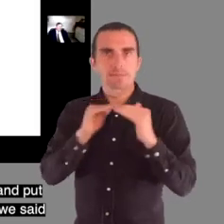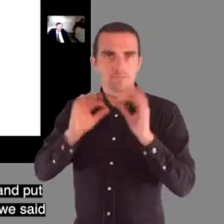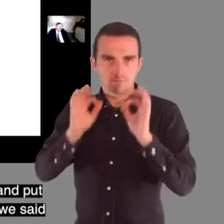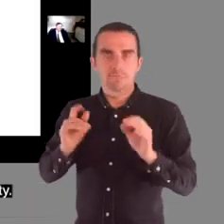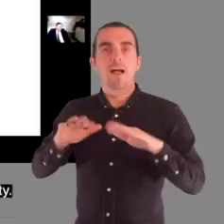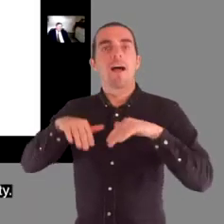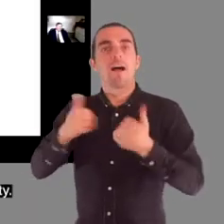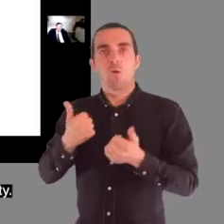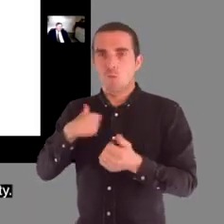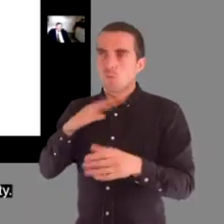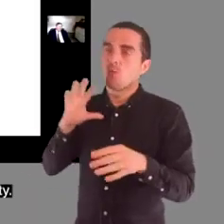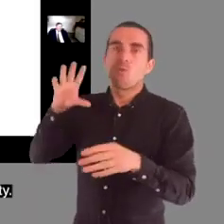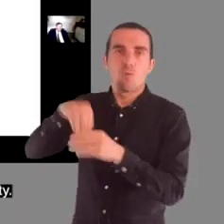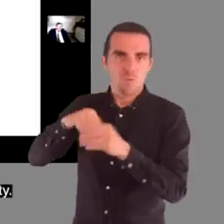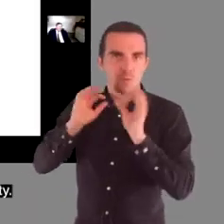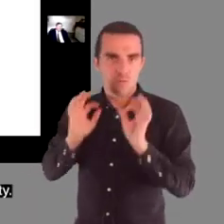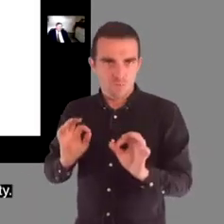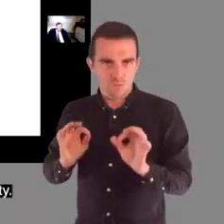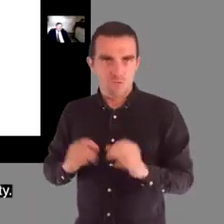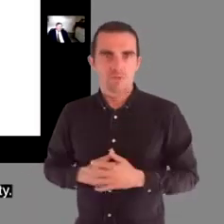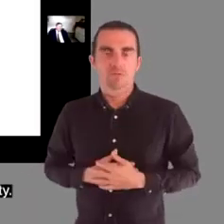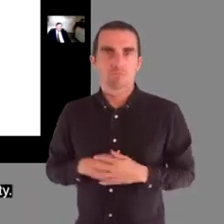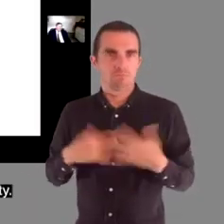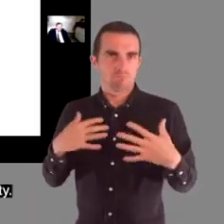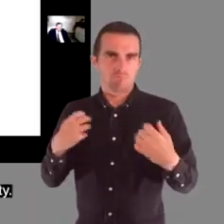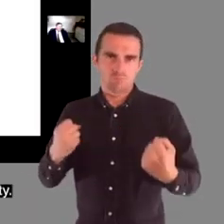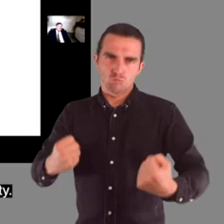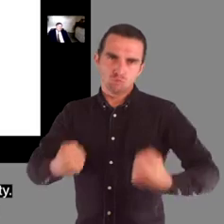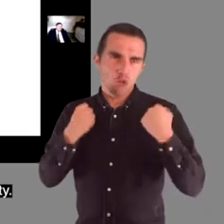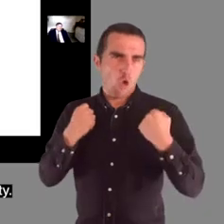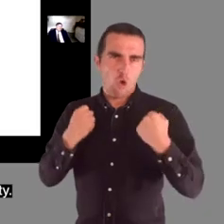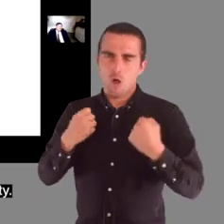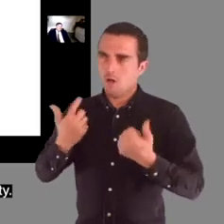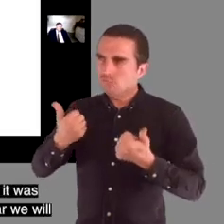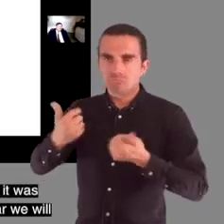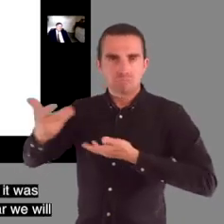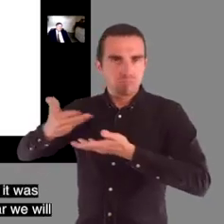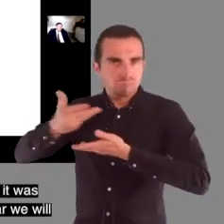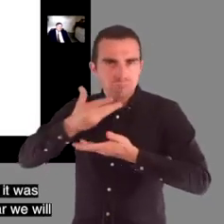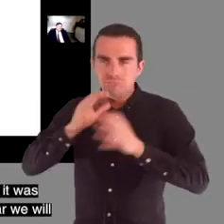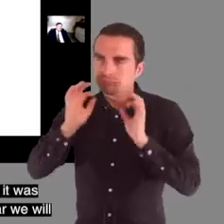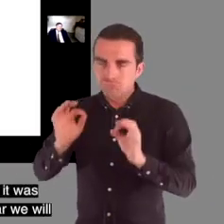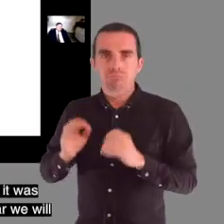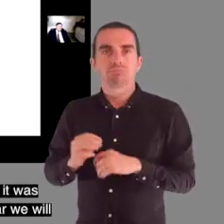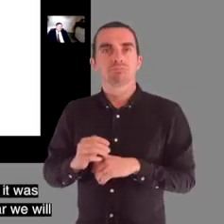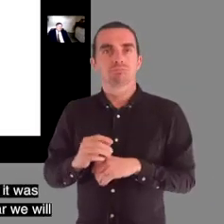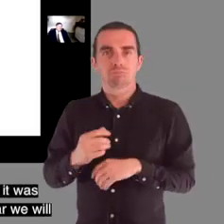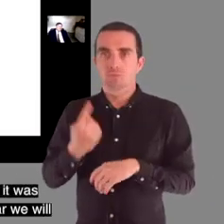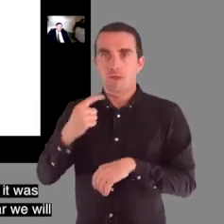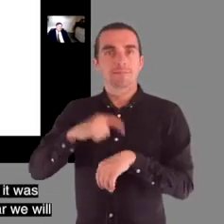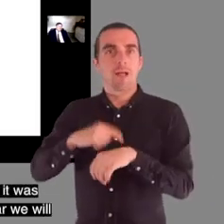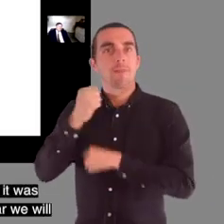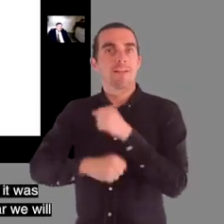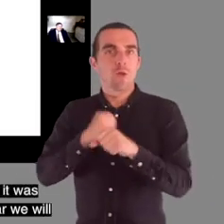because we said we need to be equal society. And that's how we came in. And it was very, very powerful. It